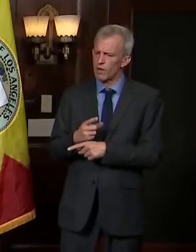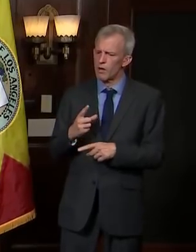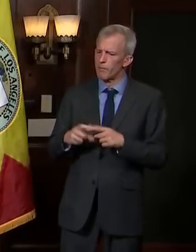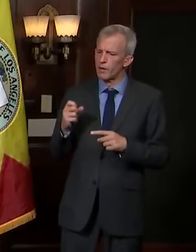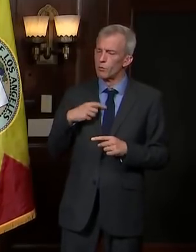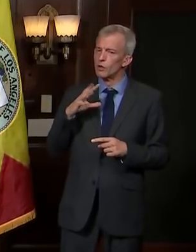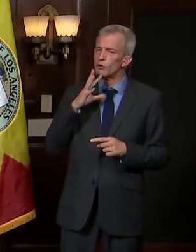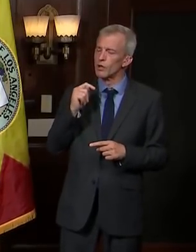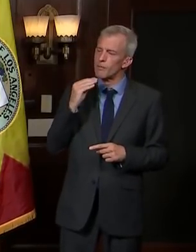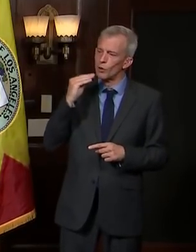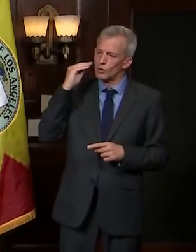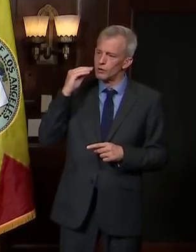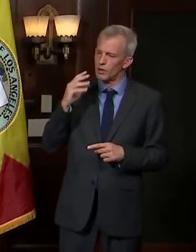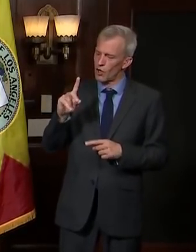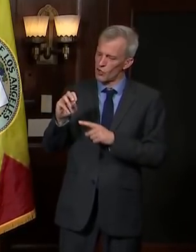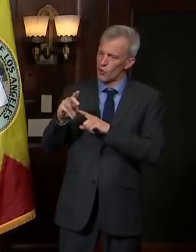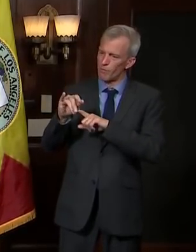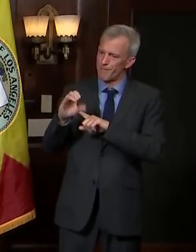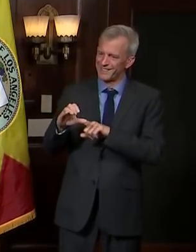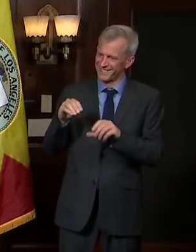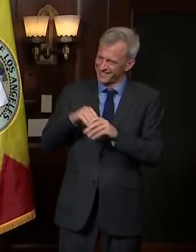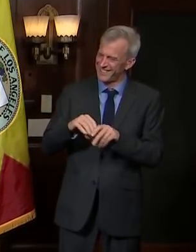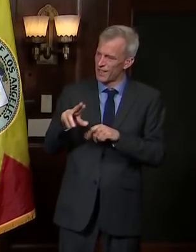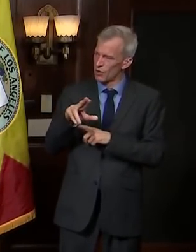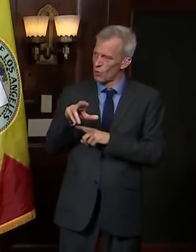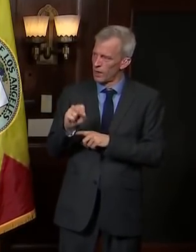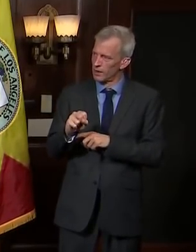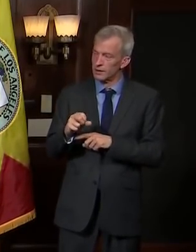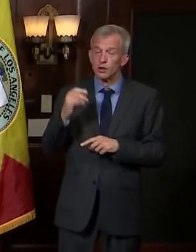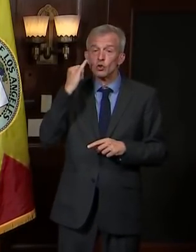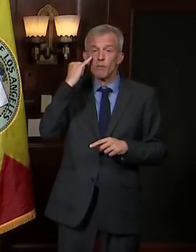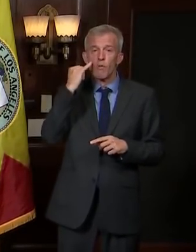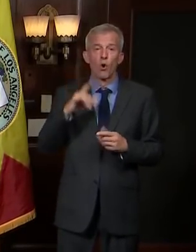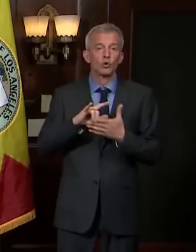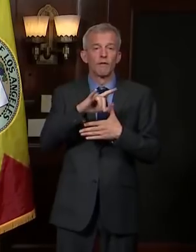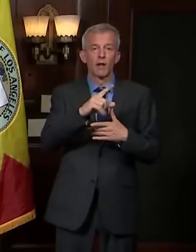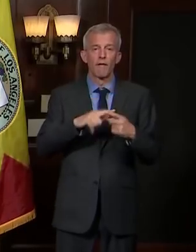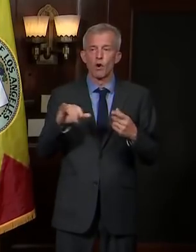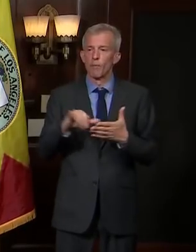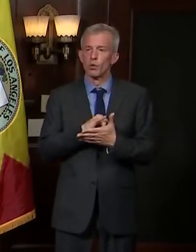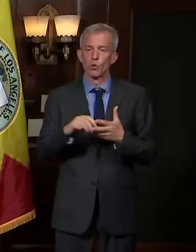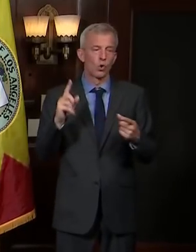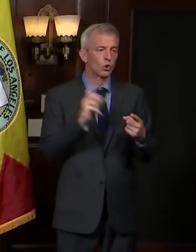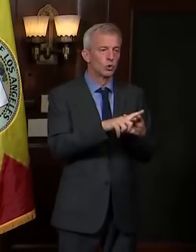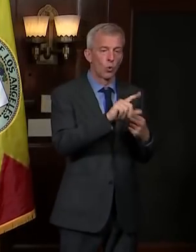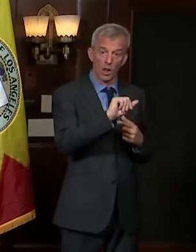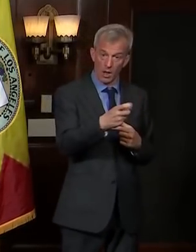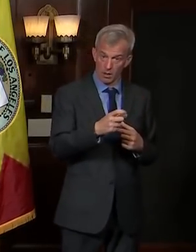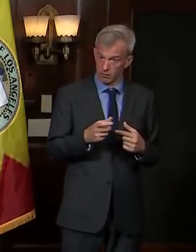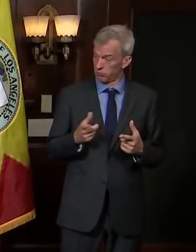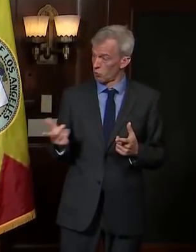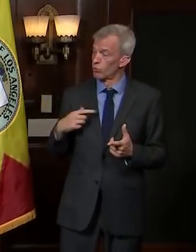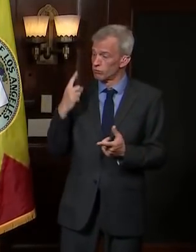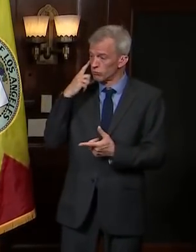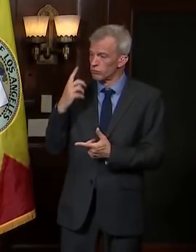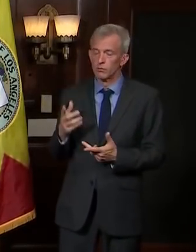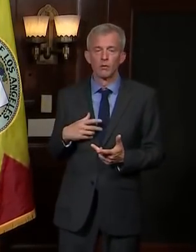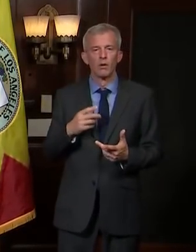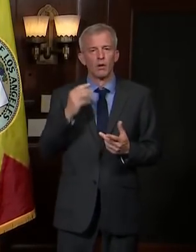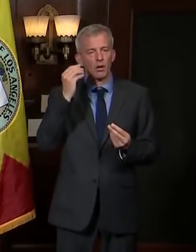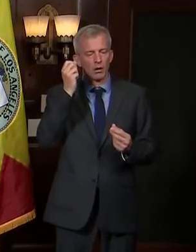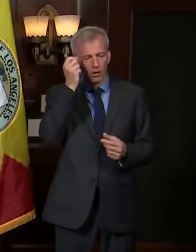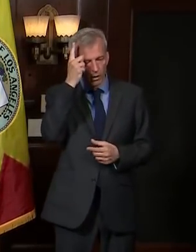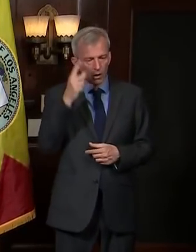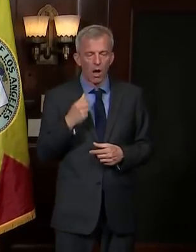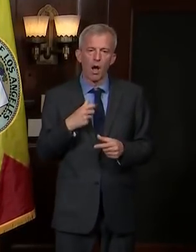cutting down flights from, say, New York to LAX, would you entertain that? Look, I will follow the advice of public health professionals on this.